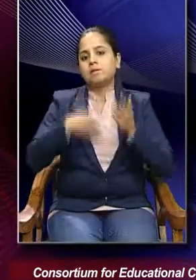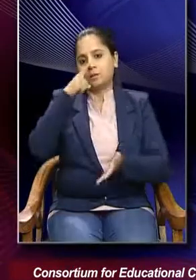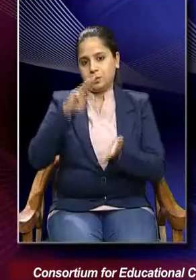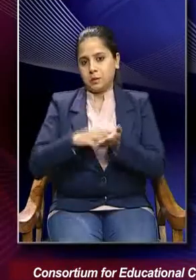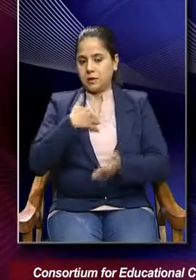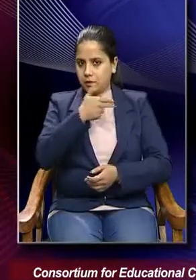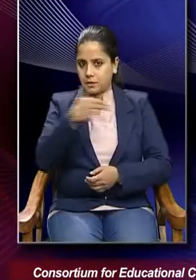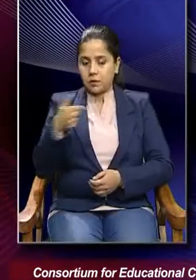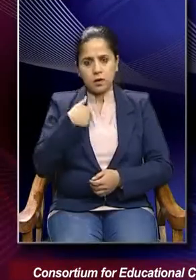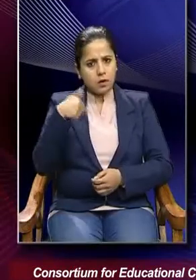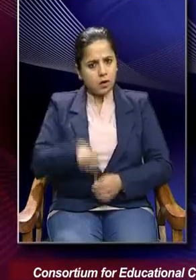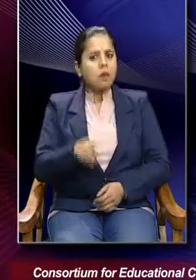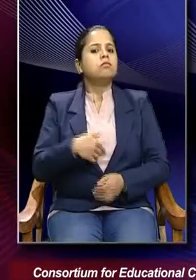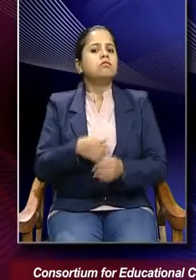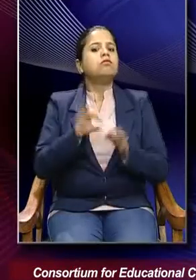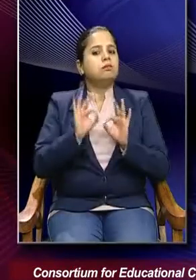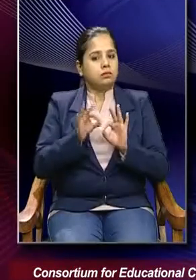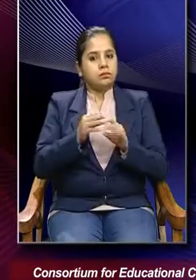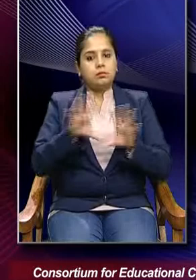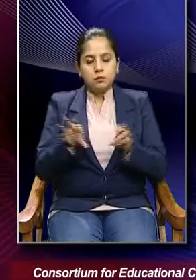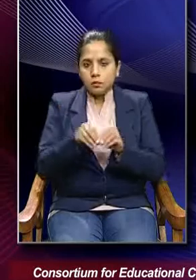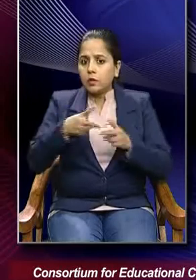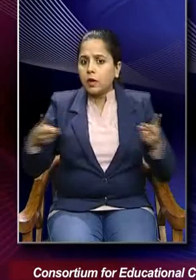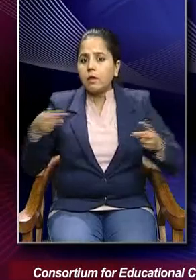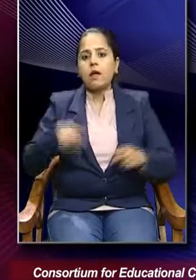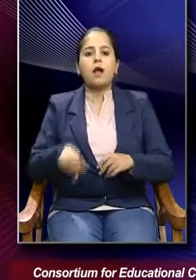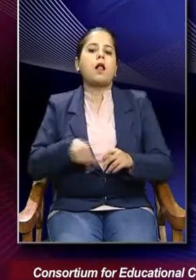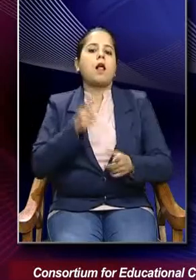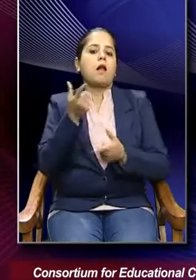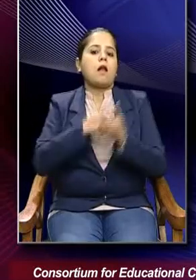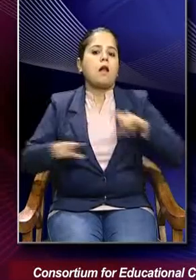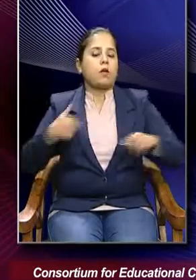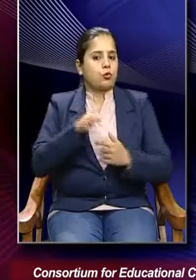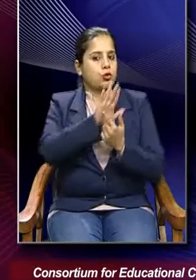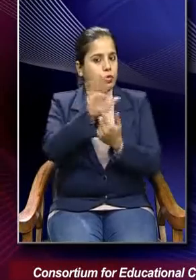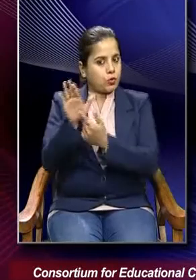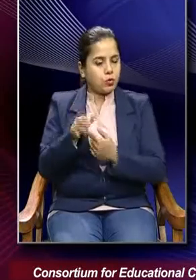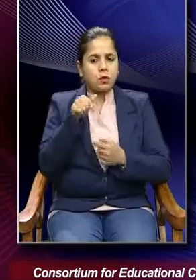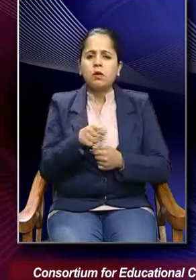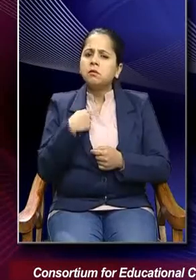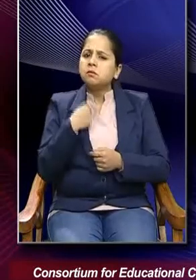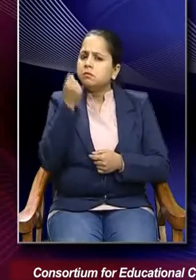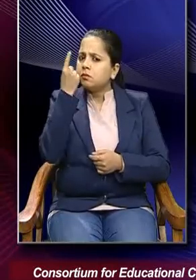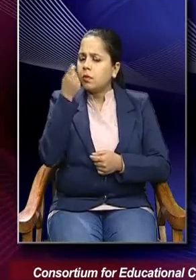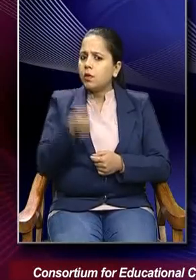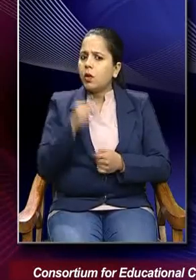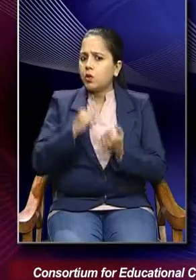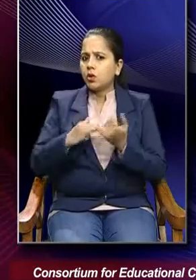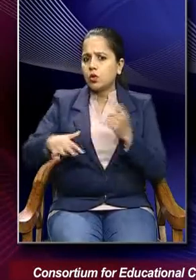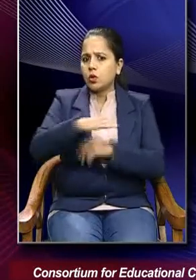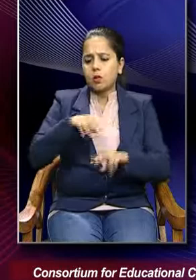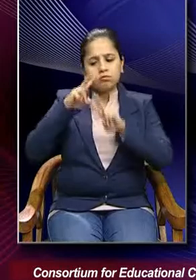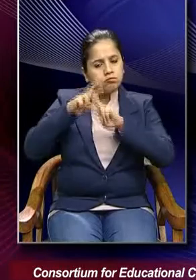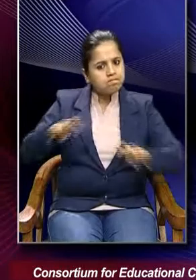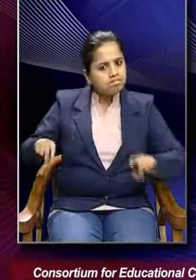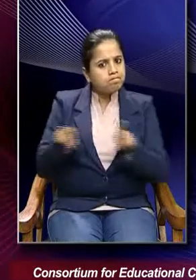Sharma, who is going to interpret the lecture in symbolic language. So let us try to understand sociology as a